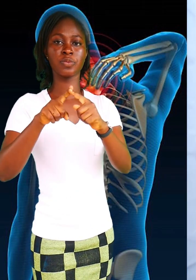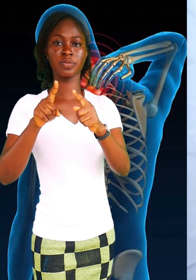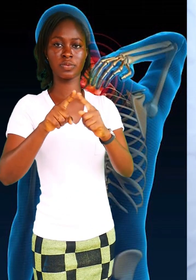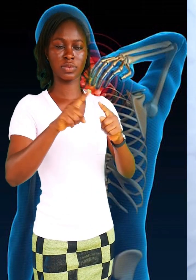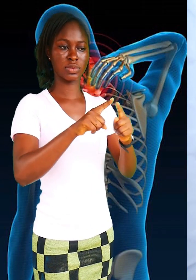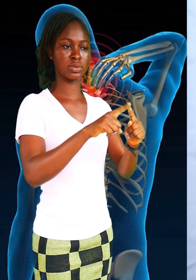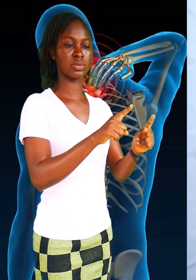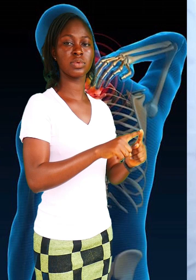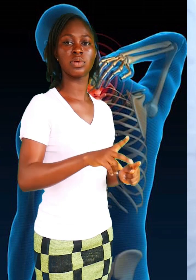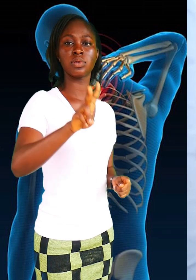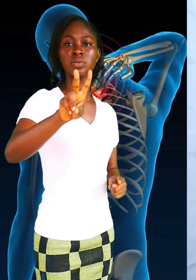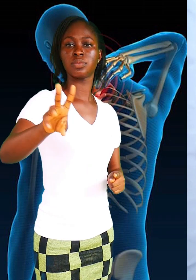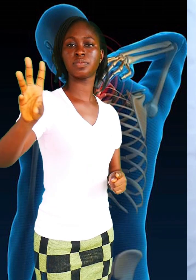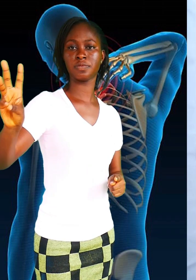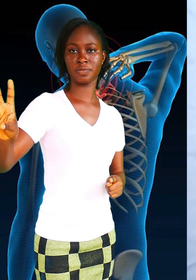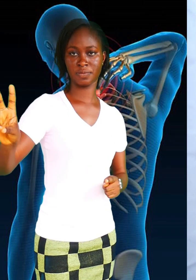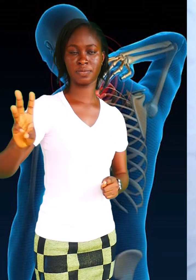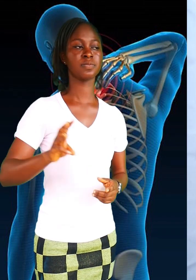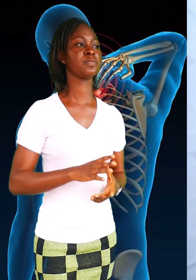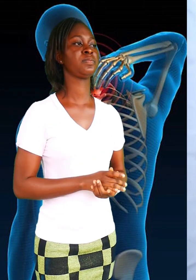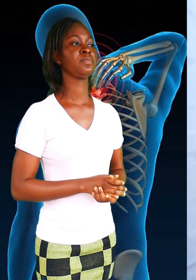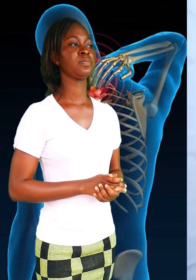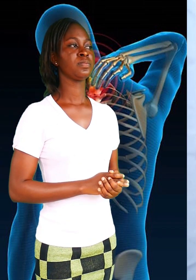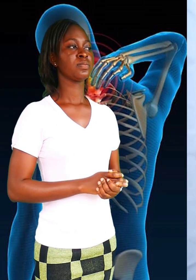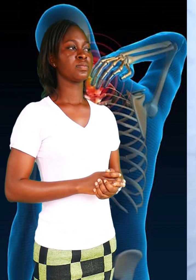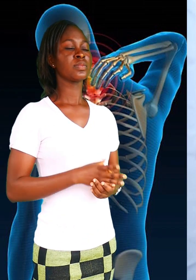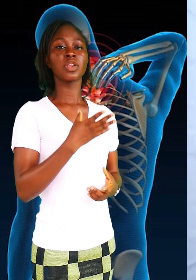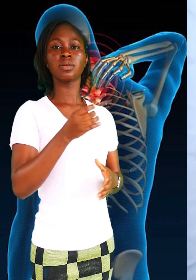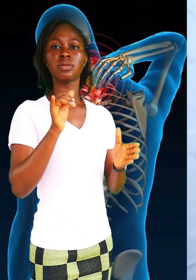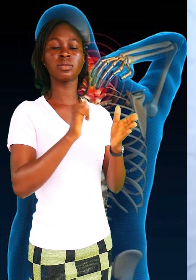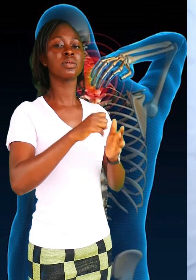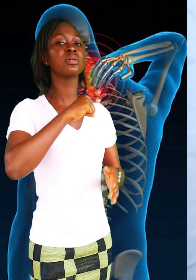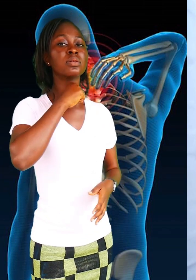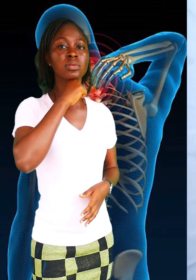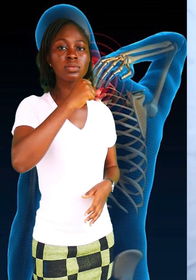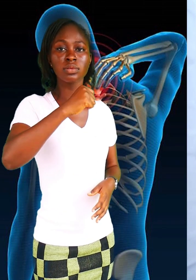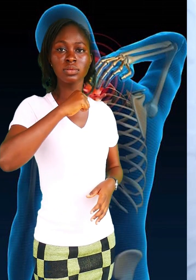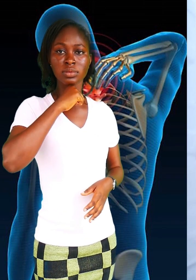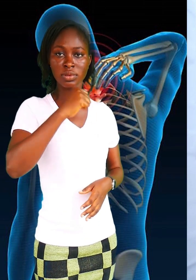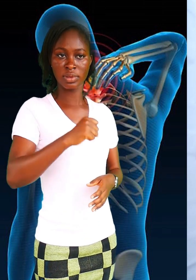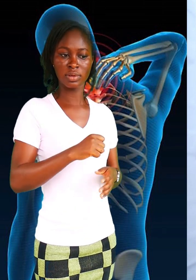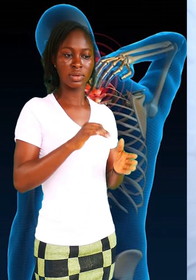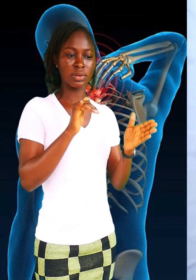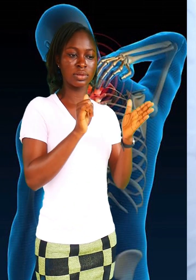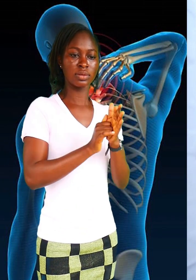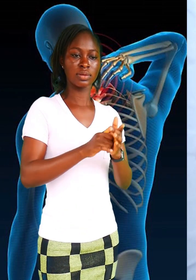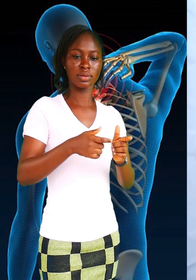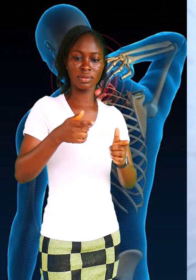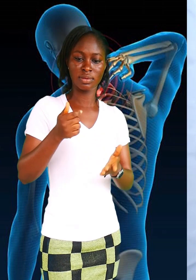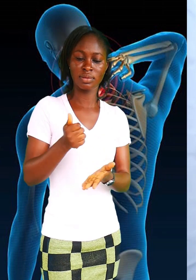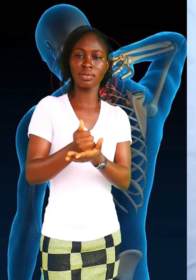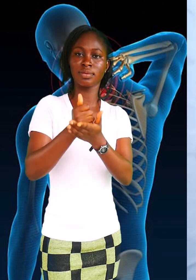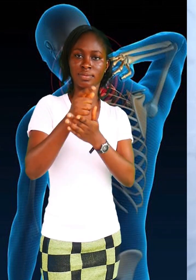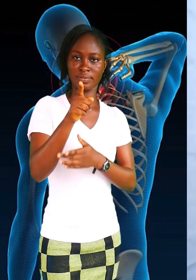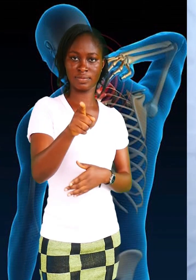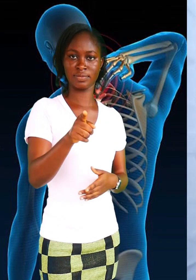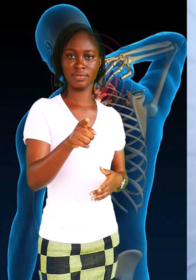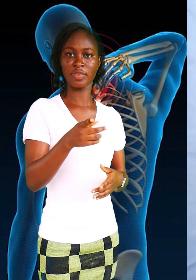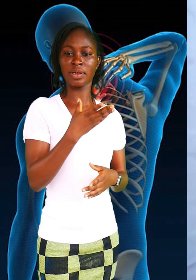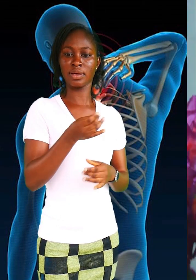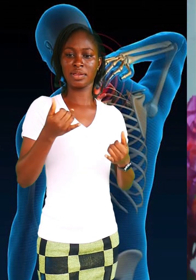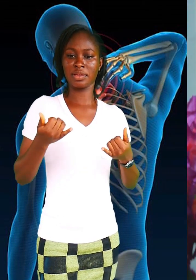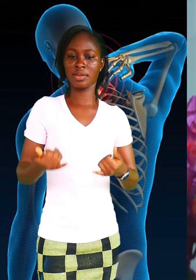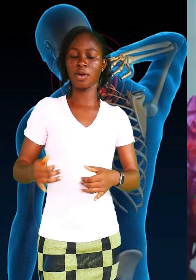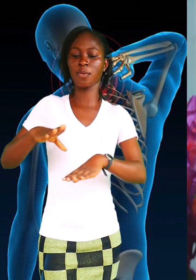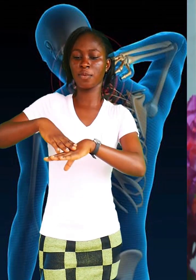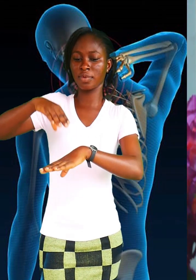ya adunu ensia enso na san kase we eno enanne ye besua ho ade